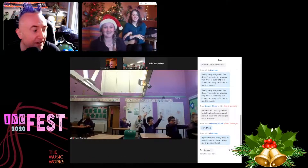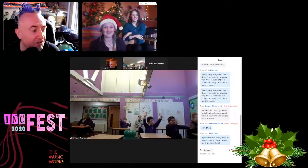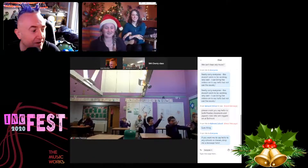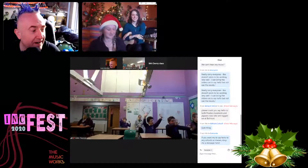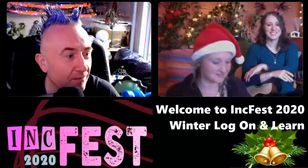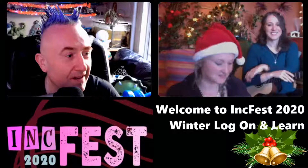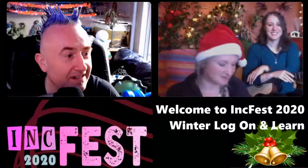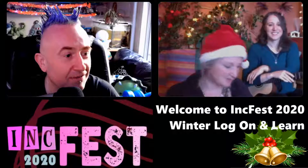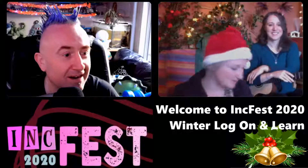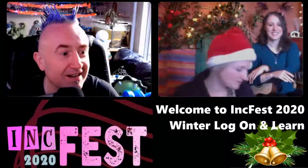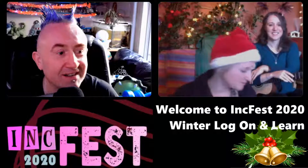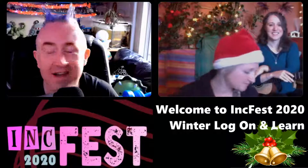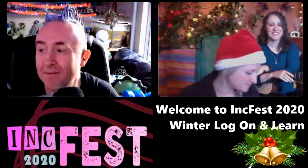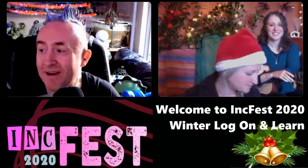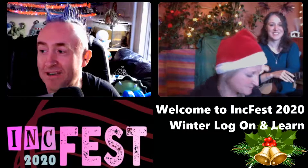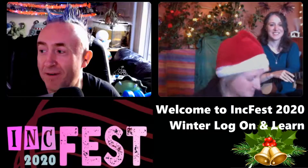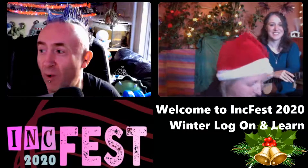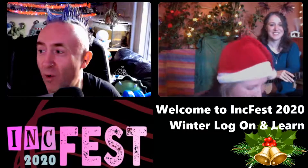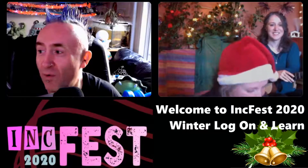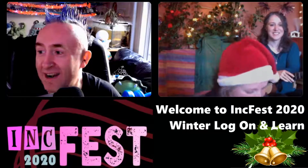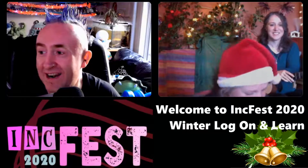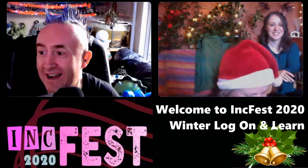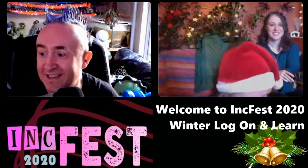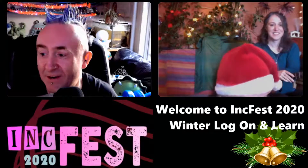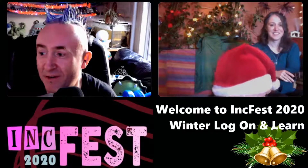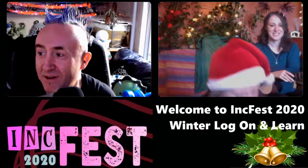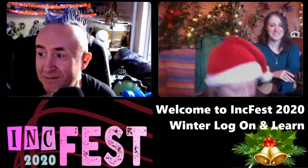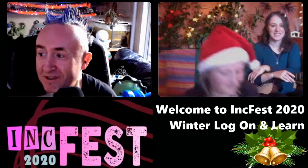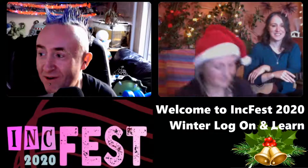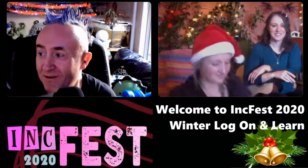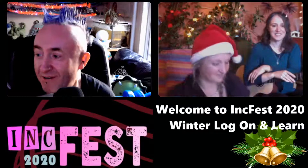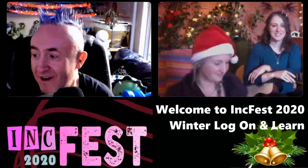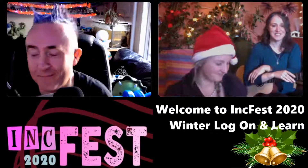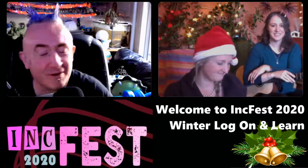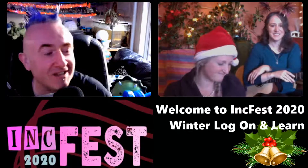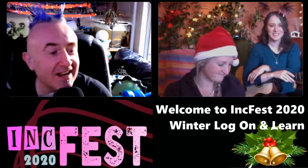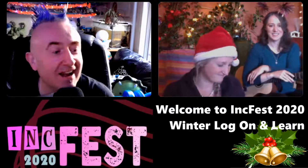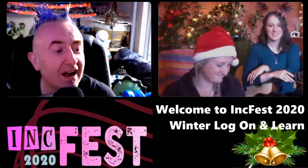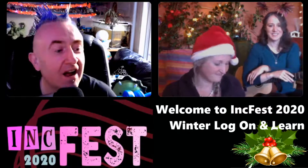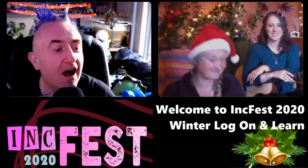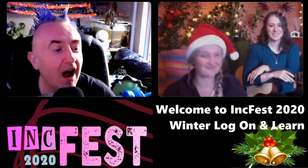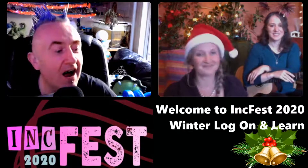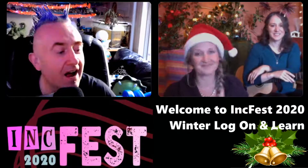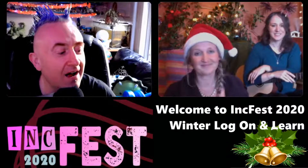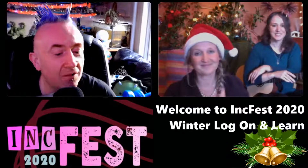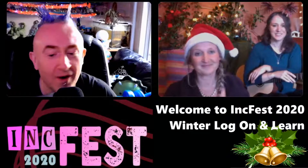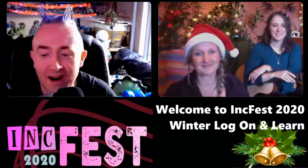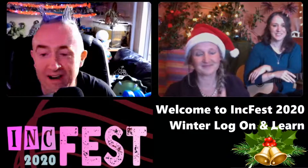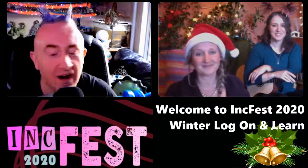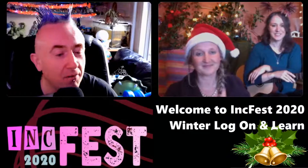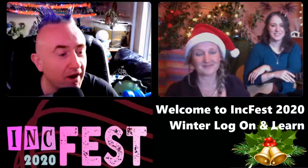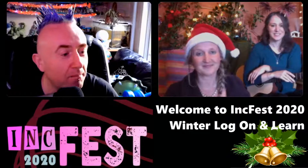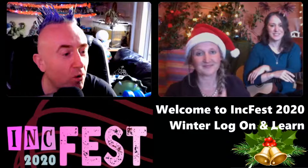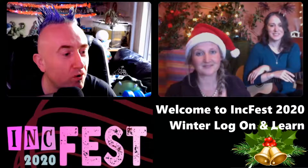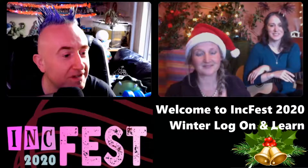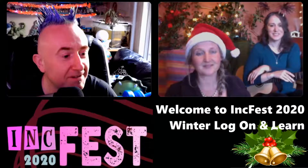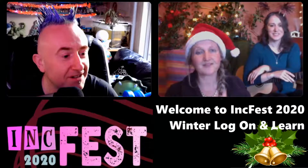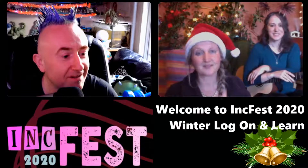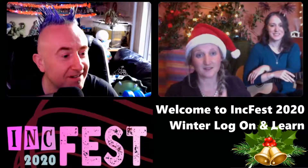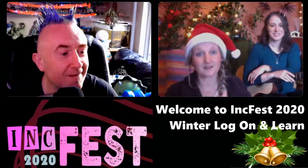joining in with us. It really does make us feel all really connected over Christmas. So I really, really appreciate that. Right. Are we more Christmas songs? I'm